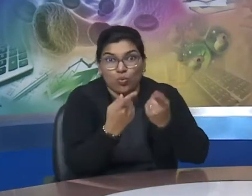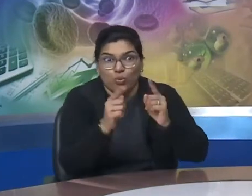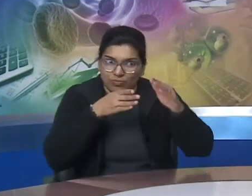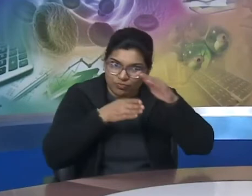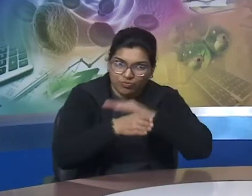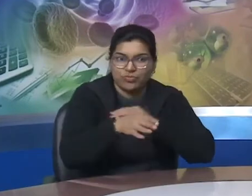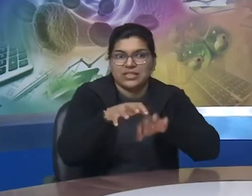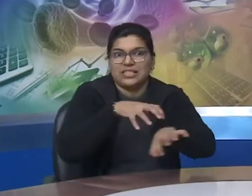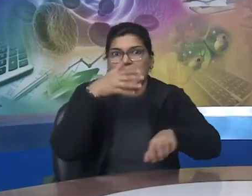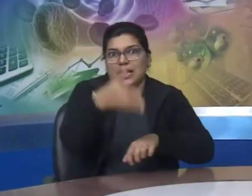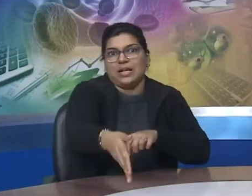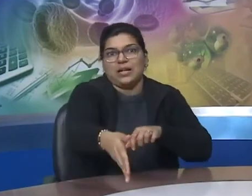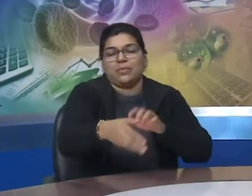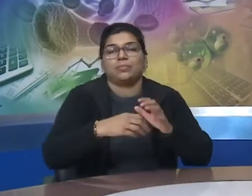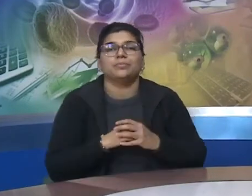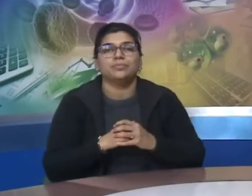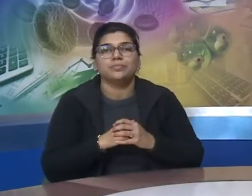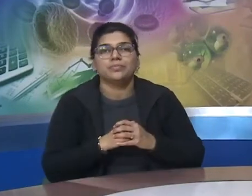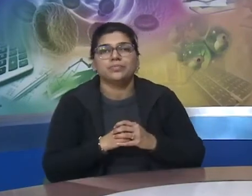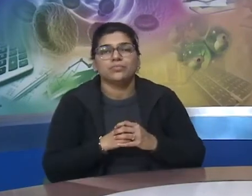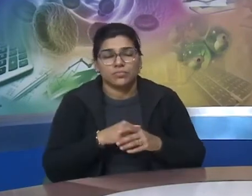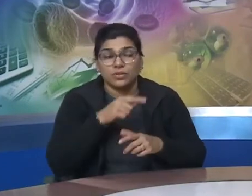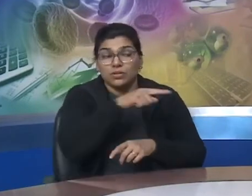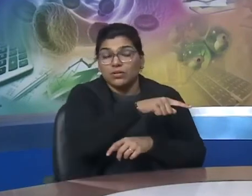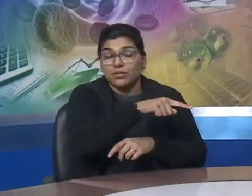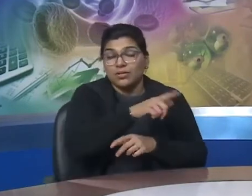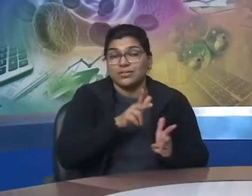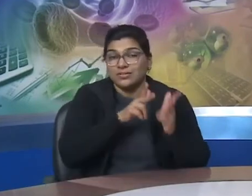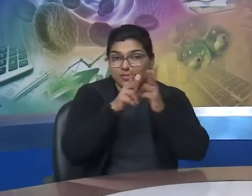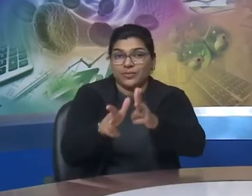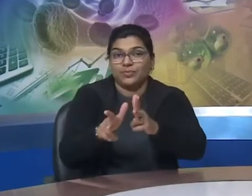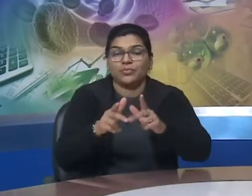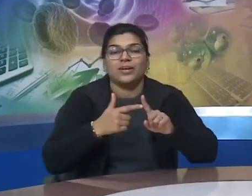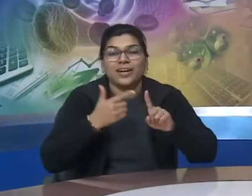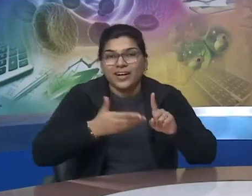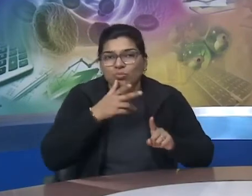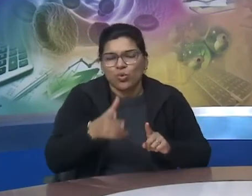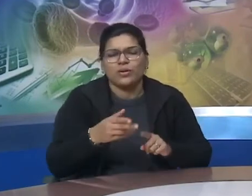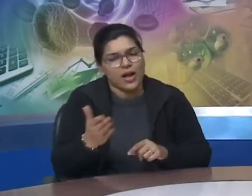Let us go now, said my master.